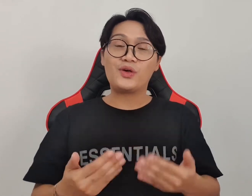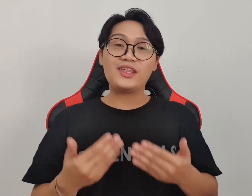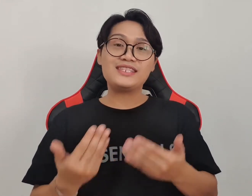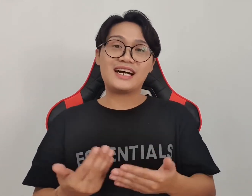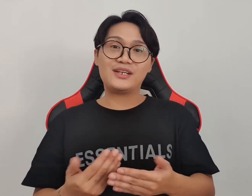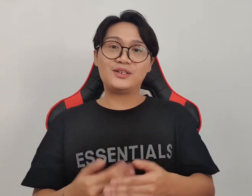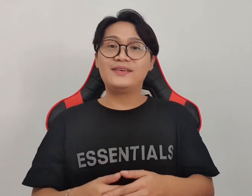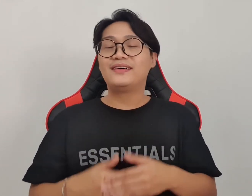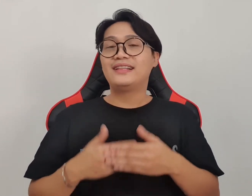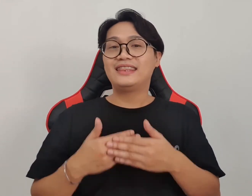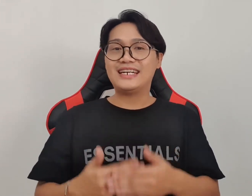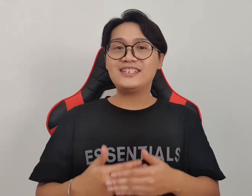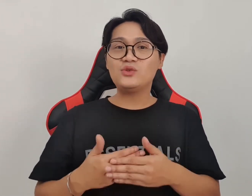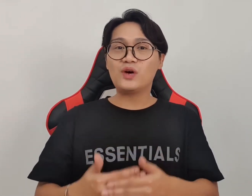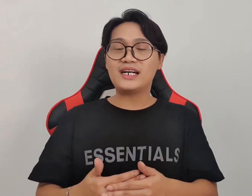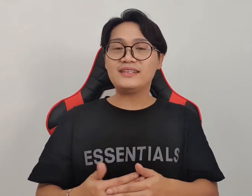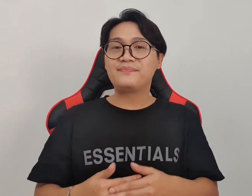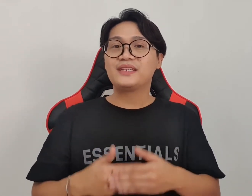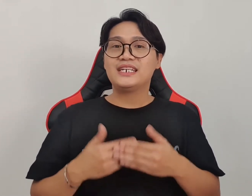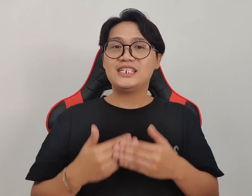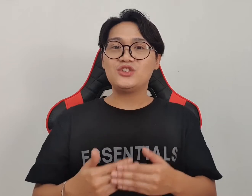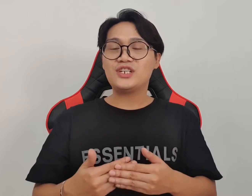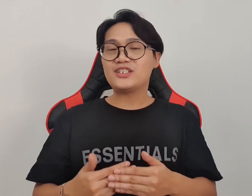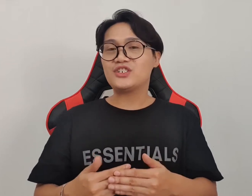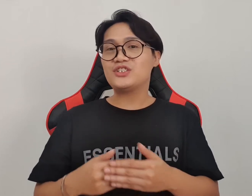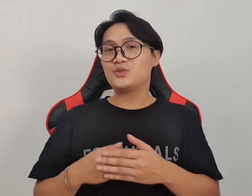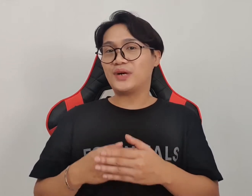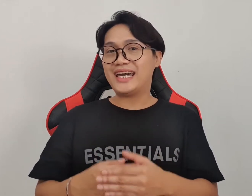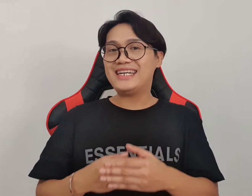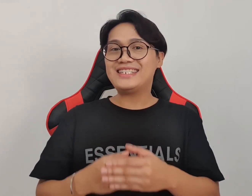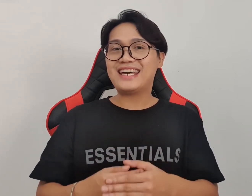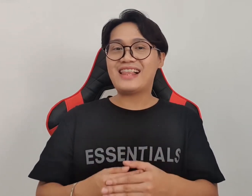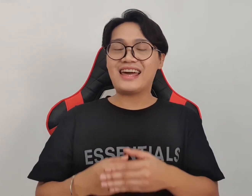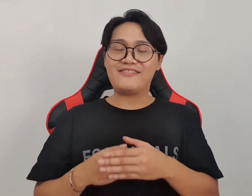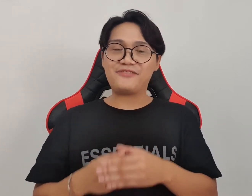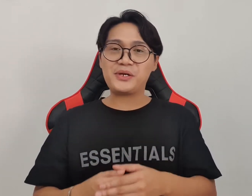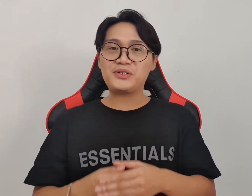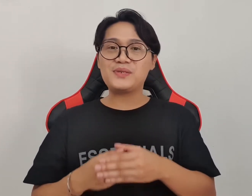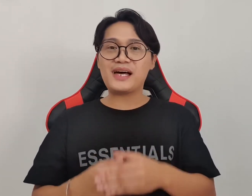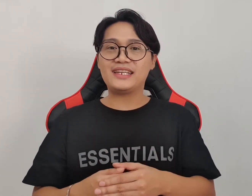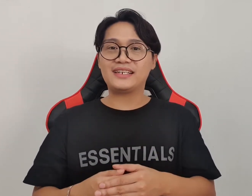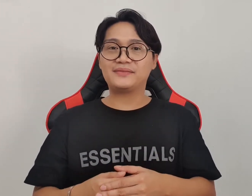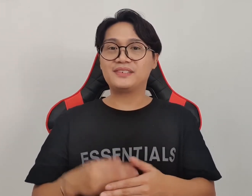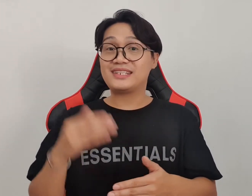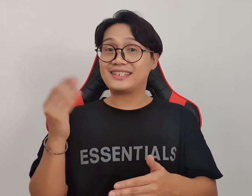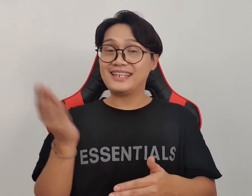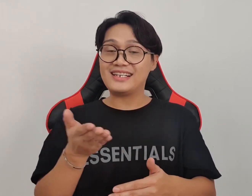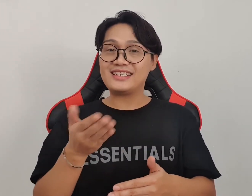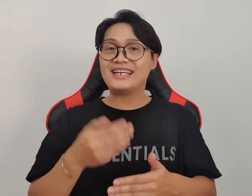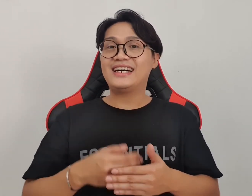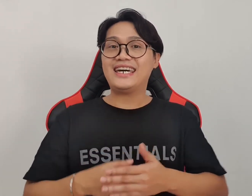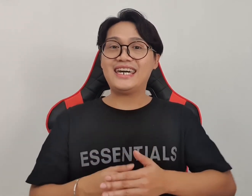the title Lesson 1 Introduction to ASL and Fingerspelling /